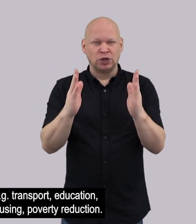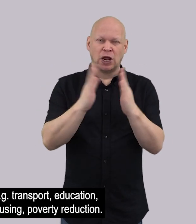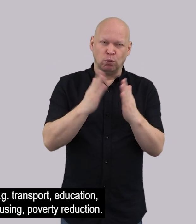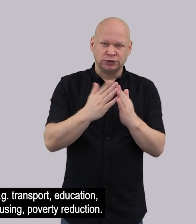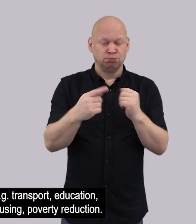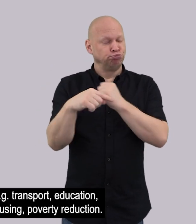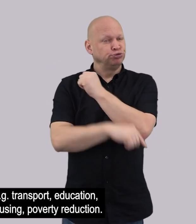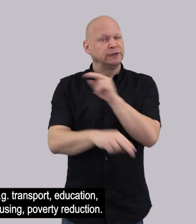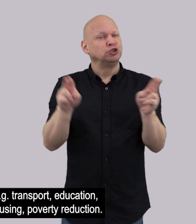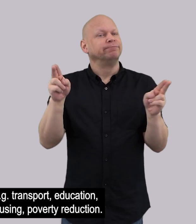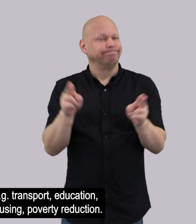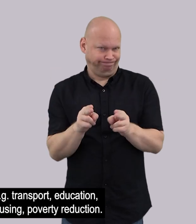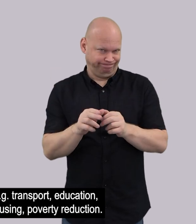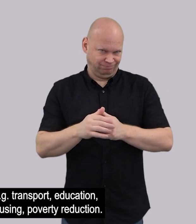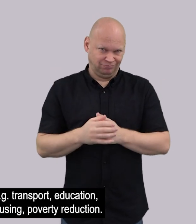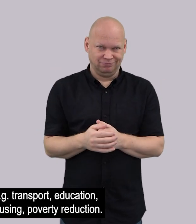housing, poverty reduction.